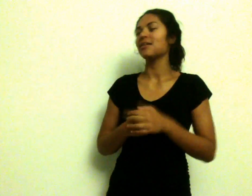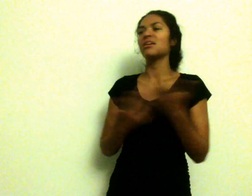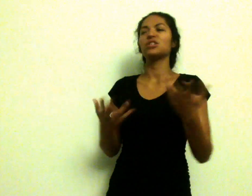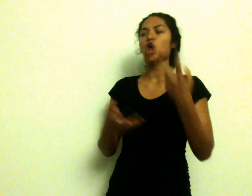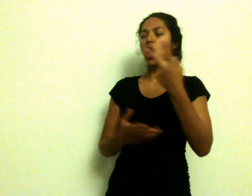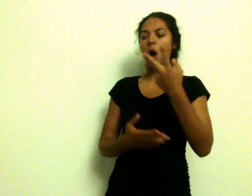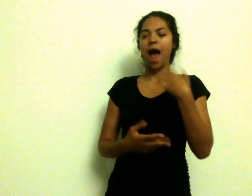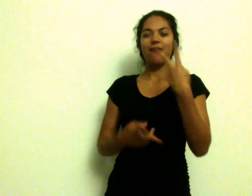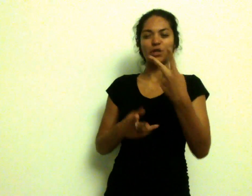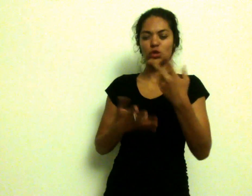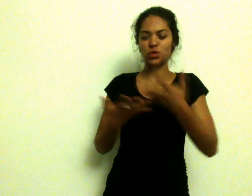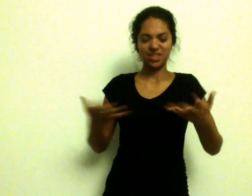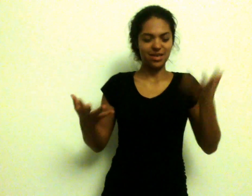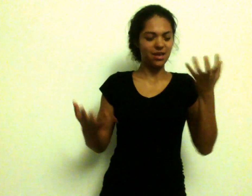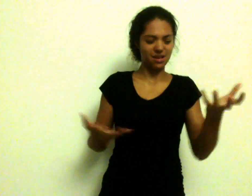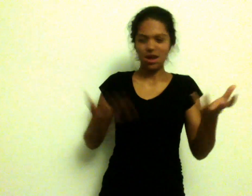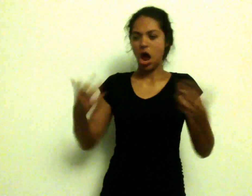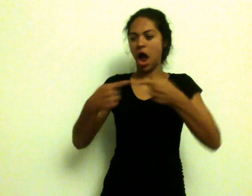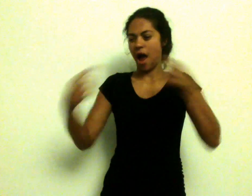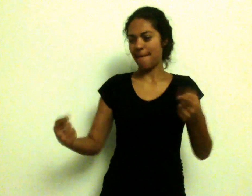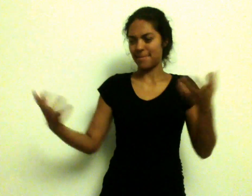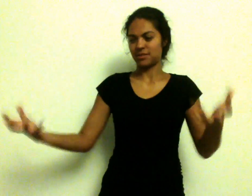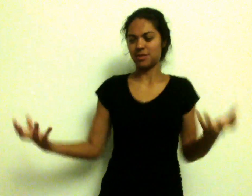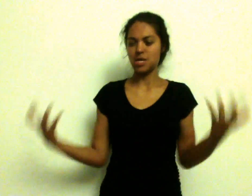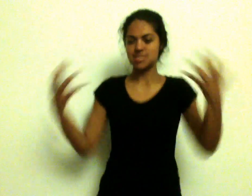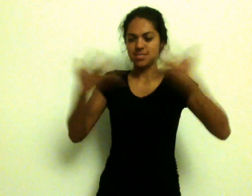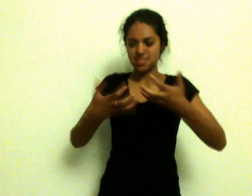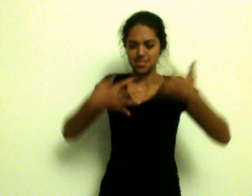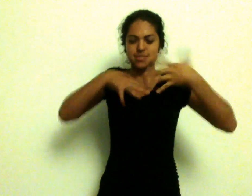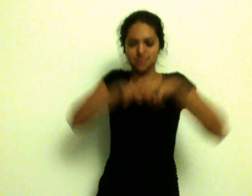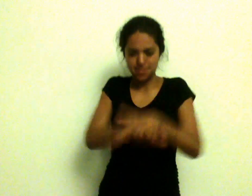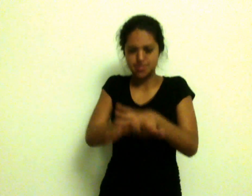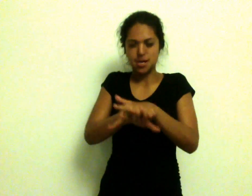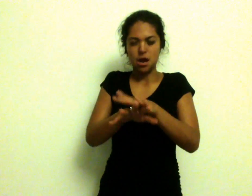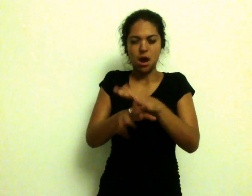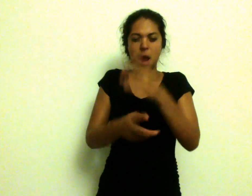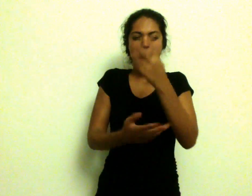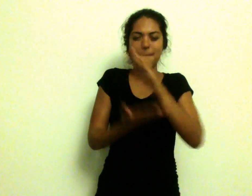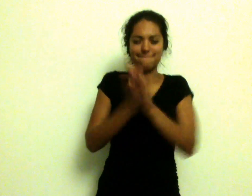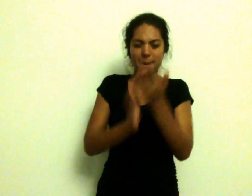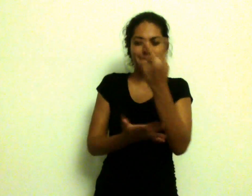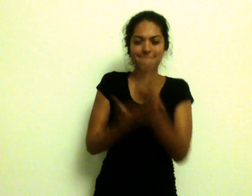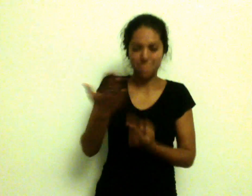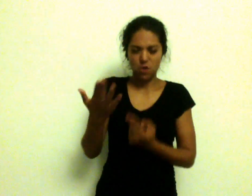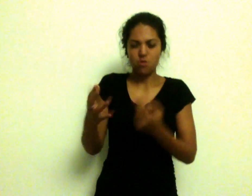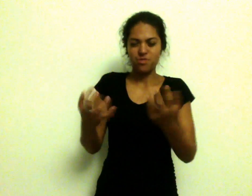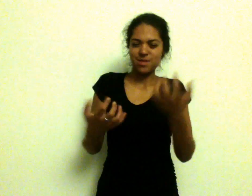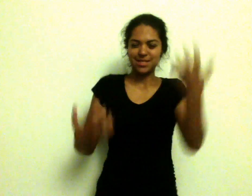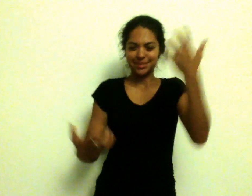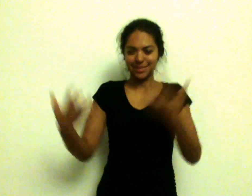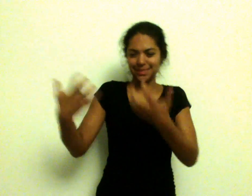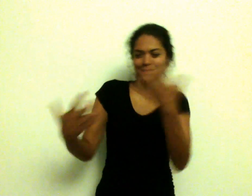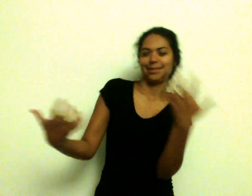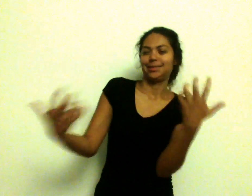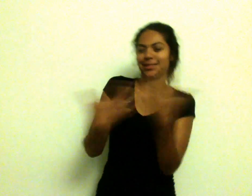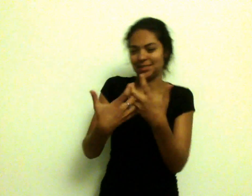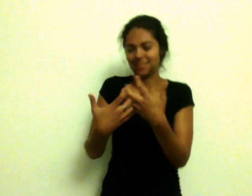the antithesis. You pull them together, you find the synthesis. Or Karl Marx in his dialectical economic theory, you take the employer